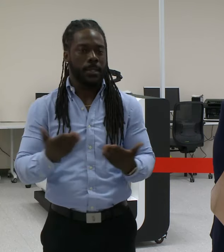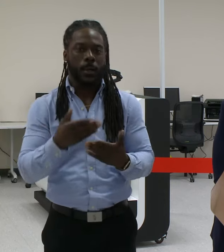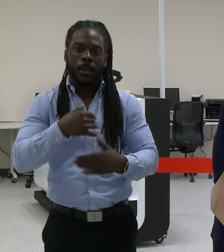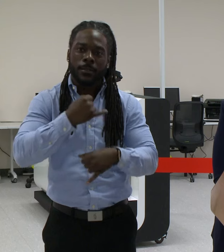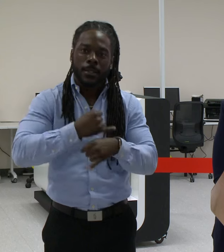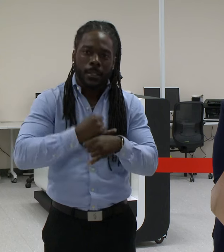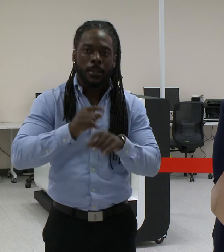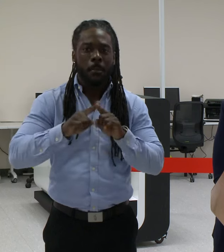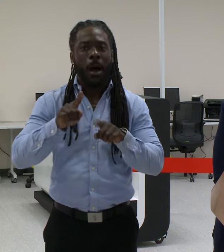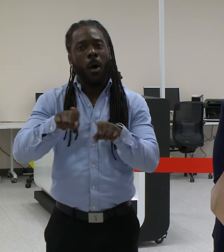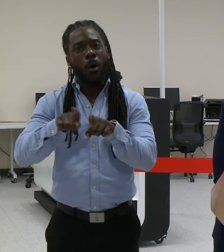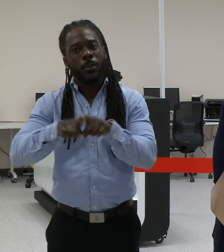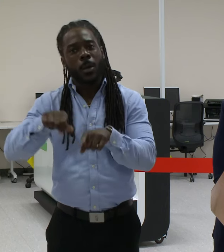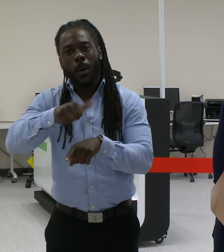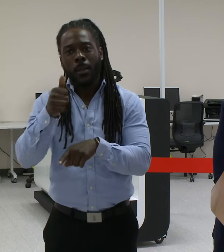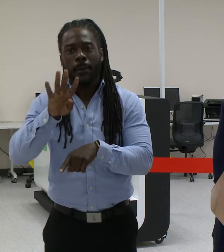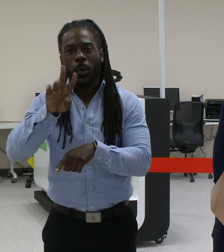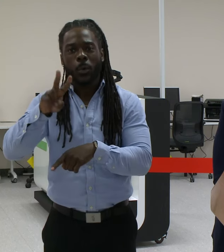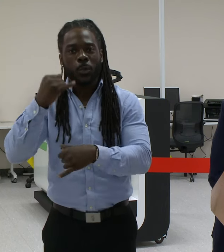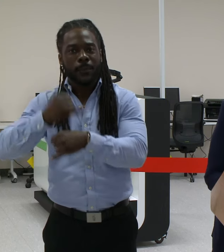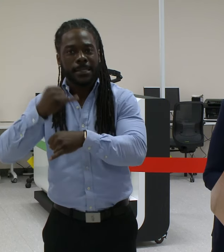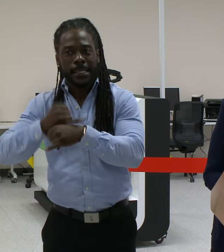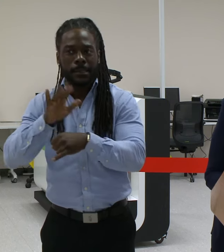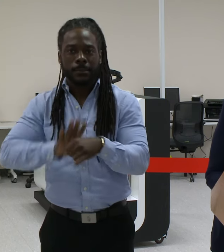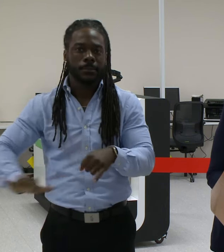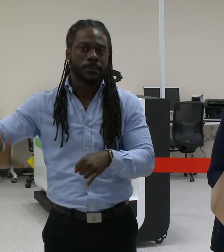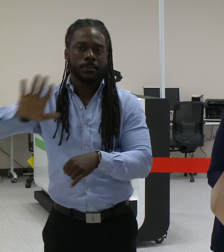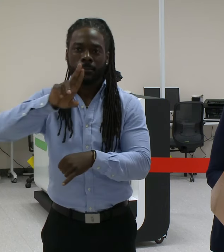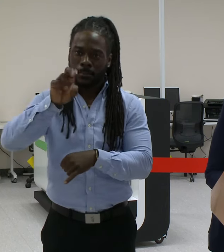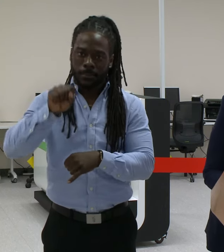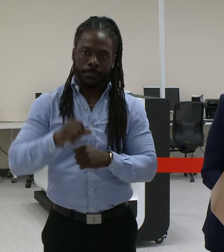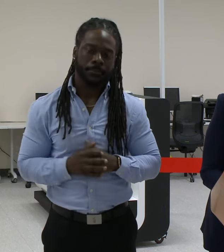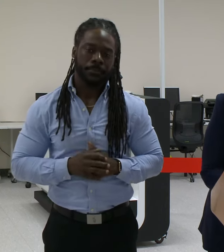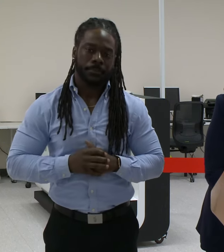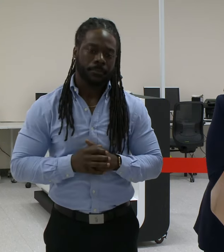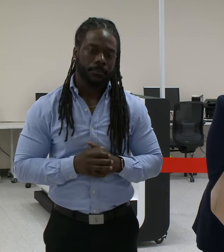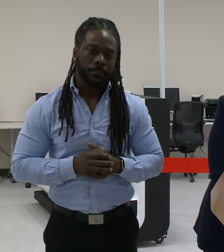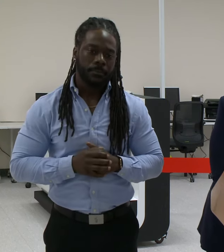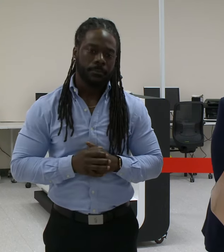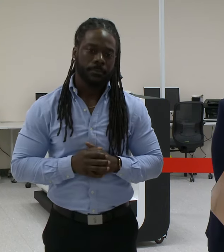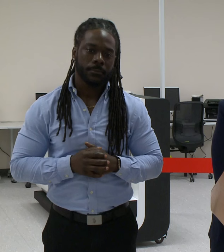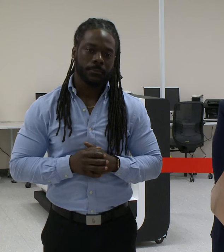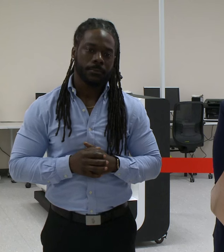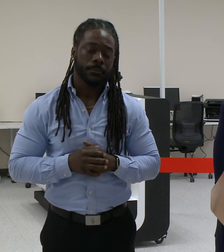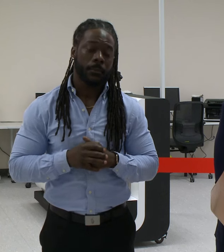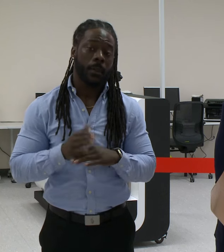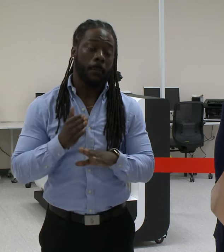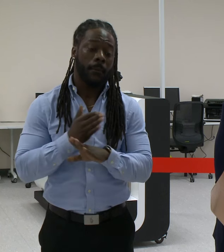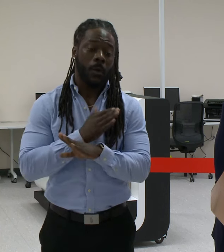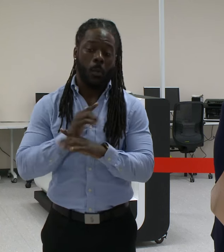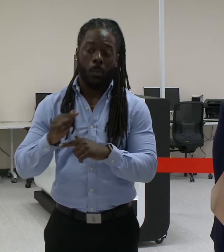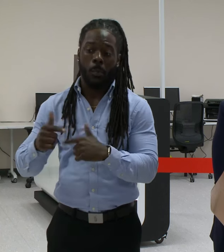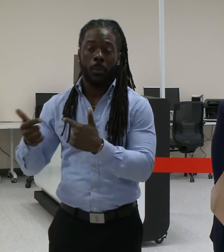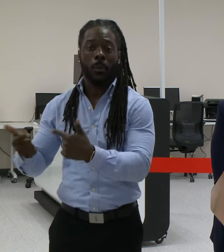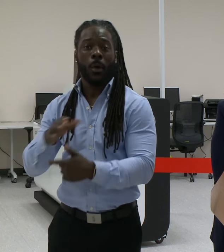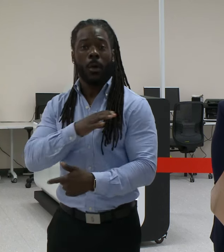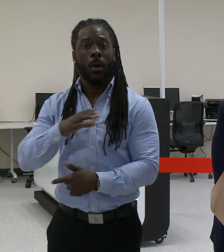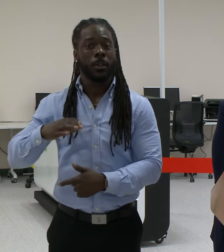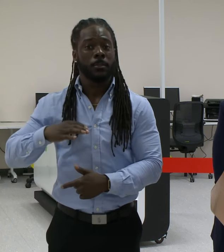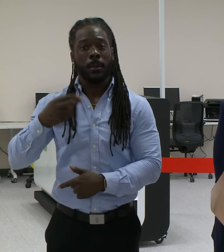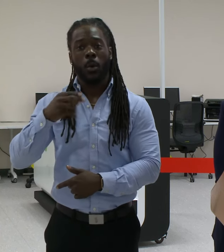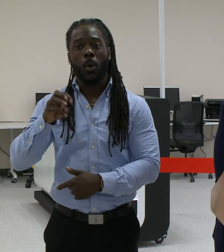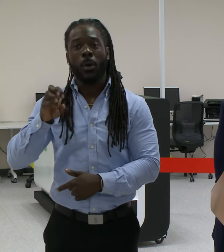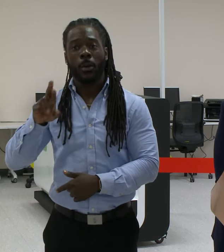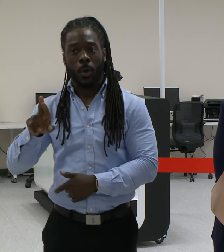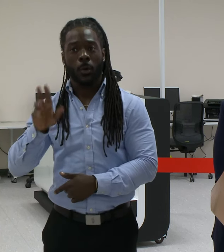in our 42 facilities all across the United States. So before I hand this over to Congressman Hoyer, who's